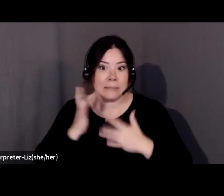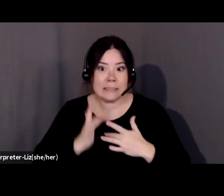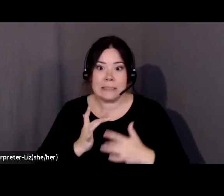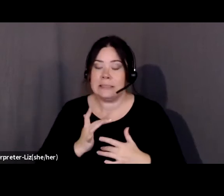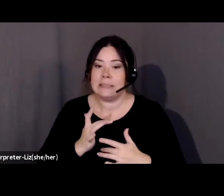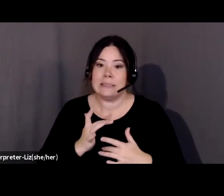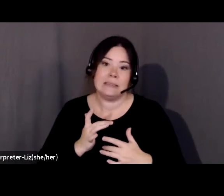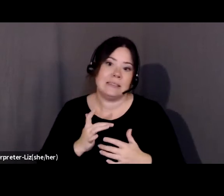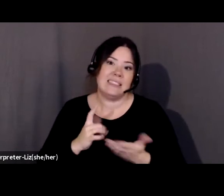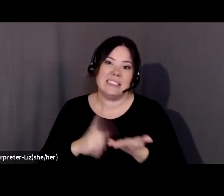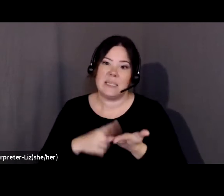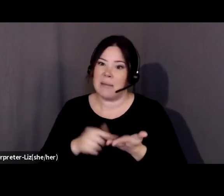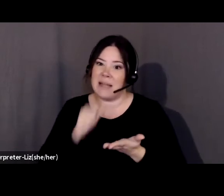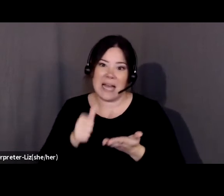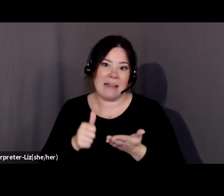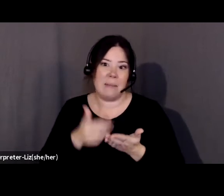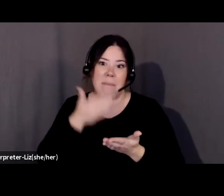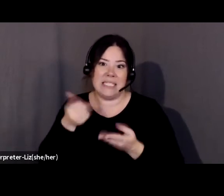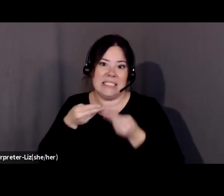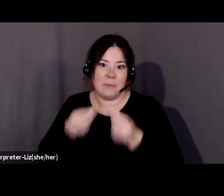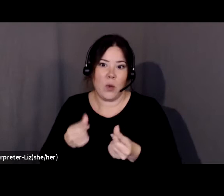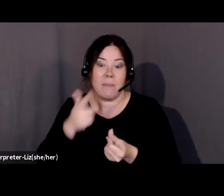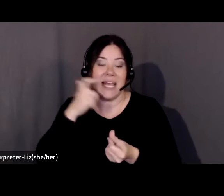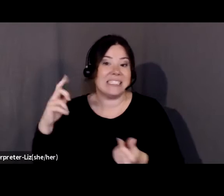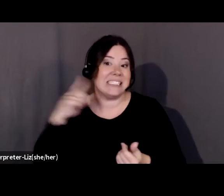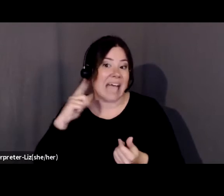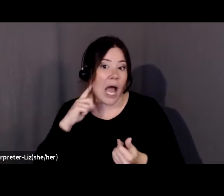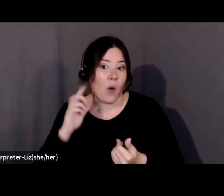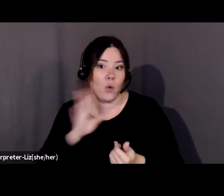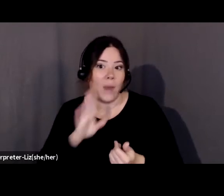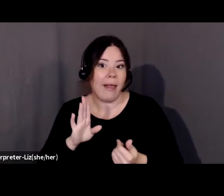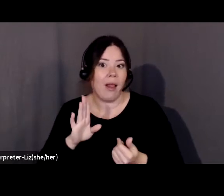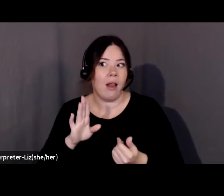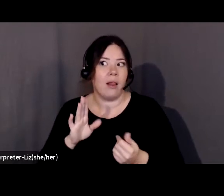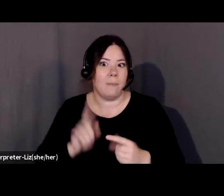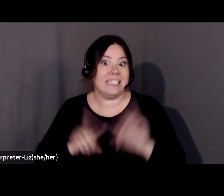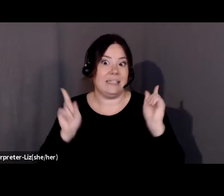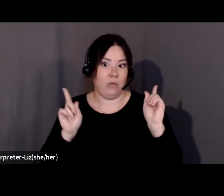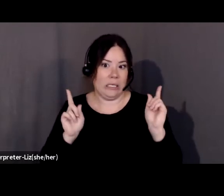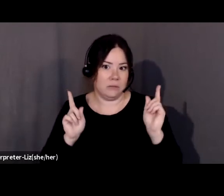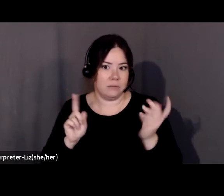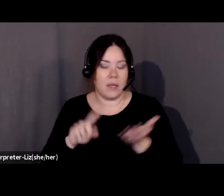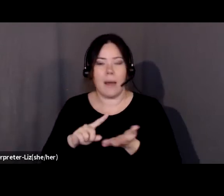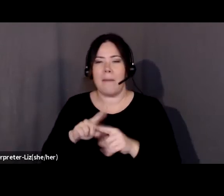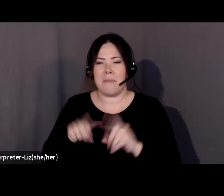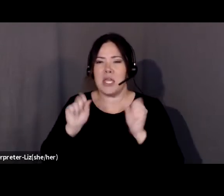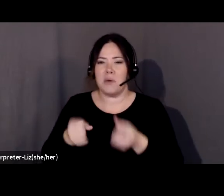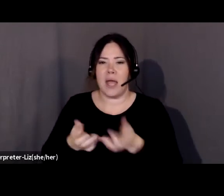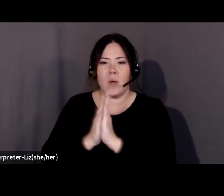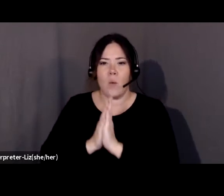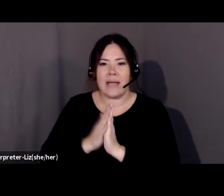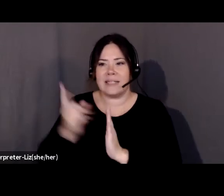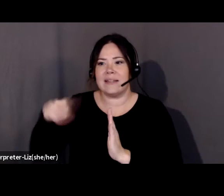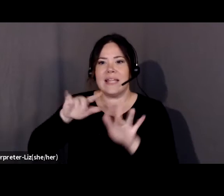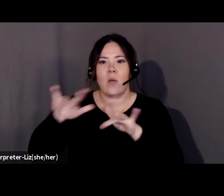option technically because of the sound being different. But you can always request that they record their